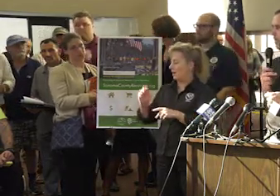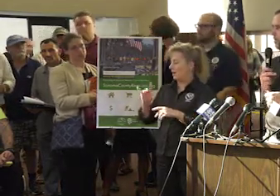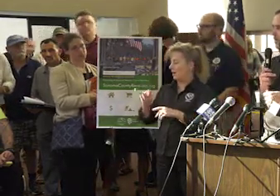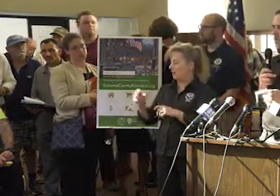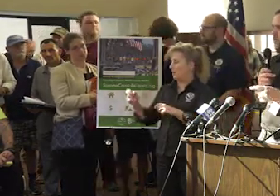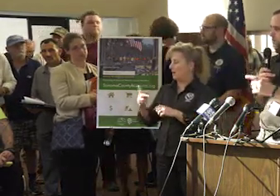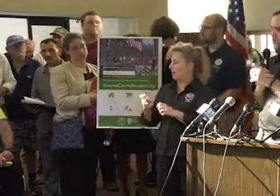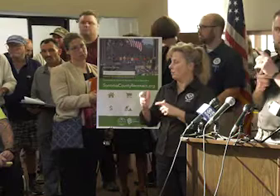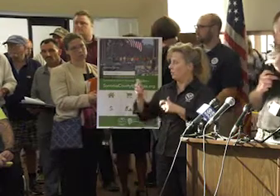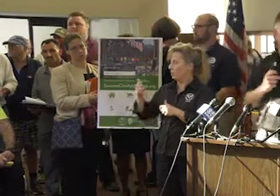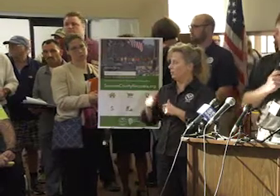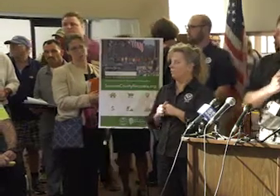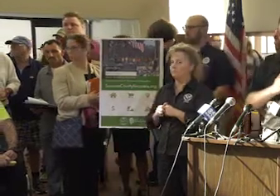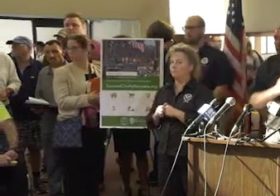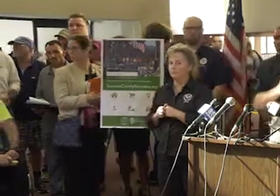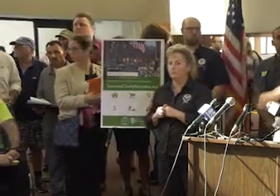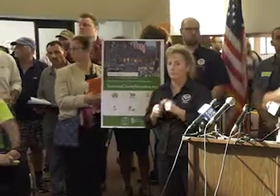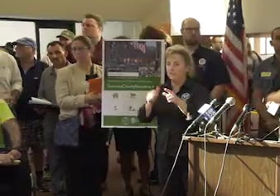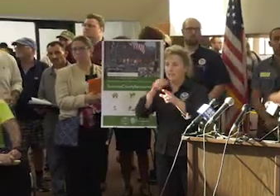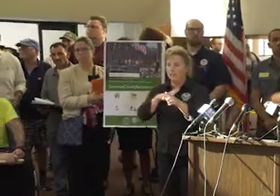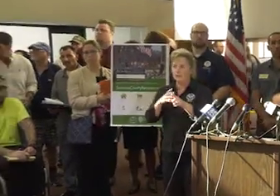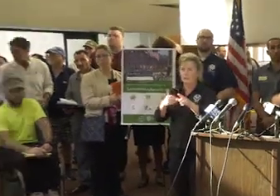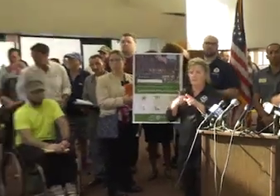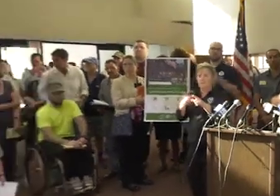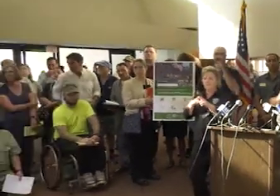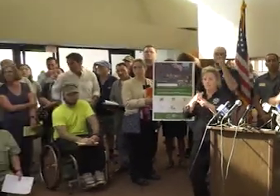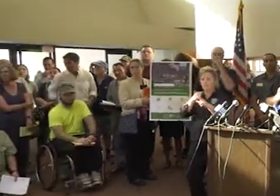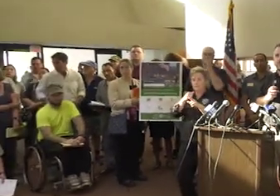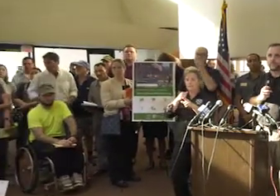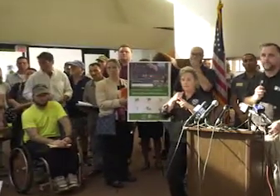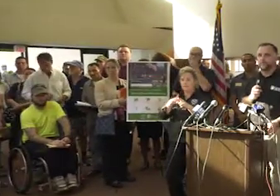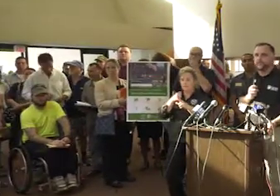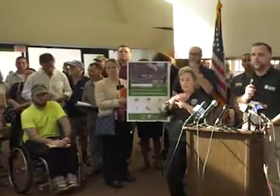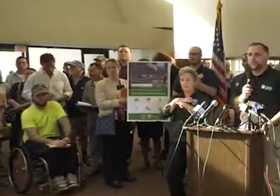much quicker. I'm going to go to the young lady in the steel blue, please.